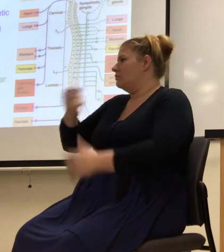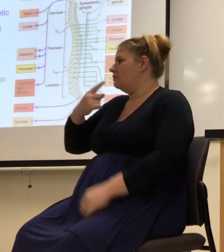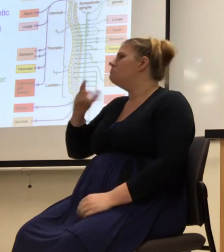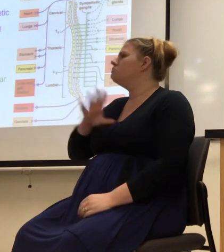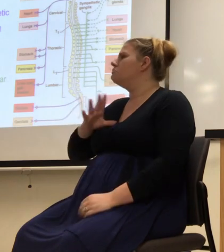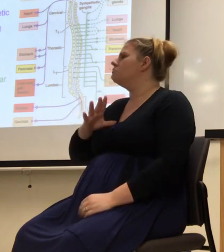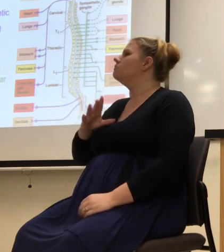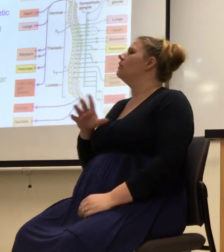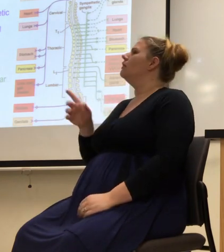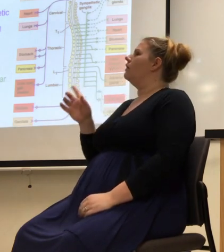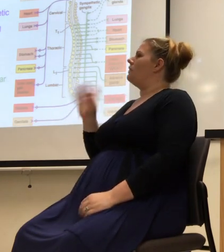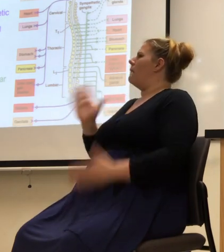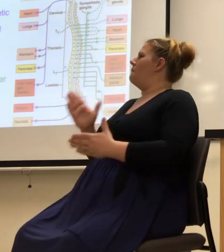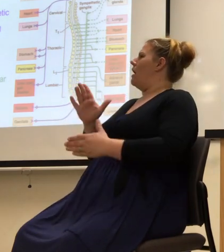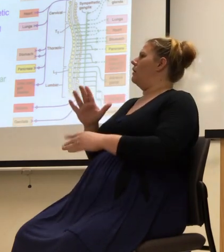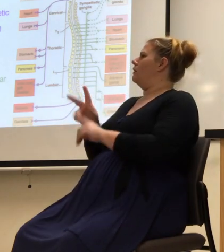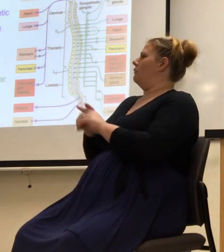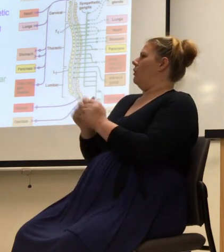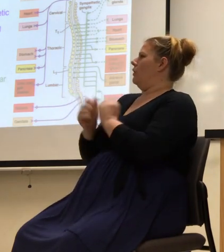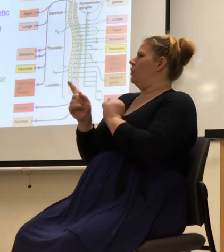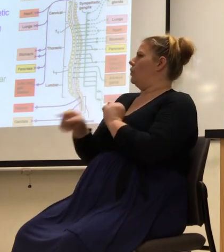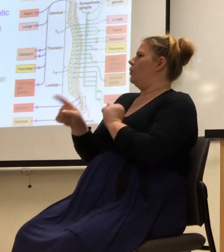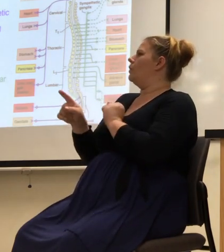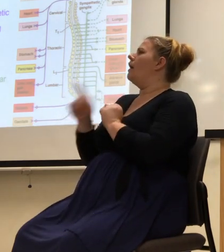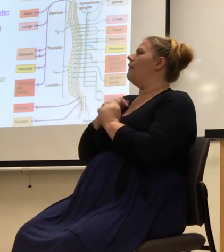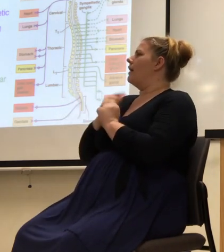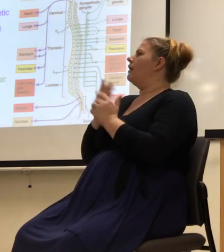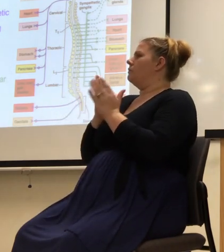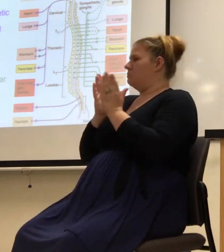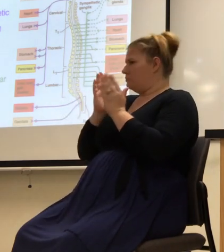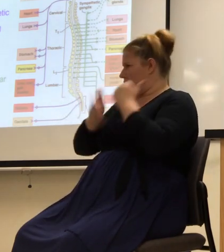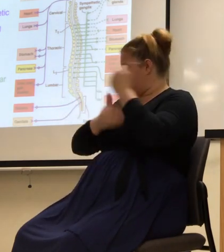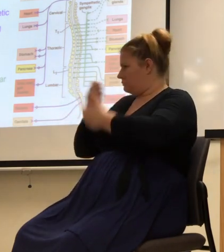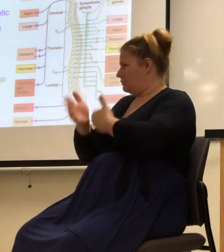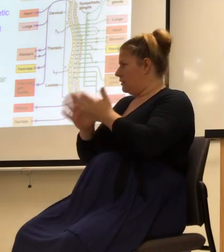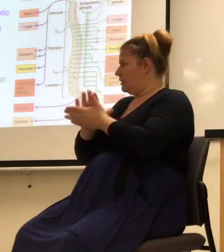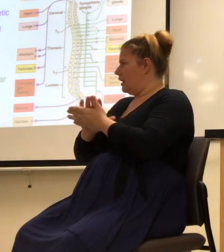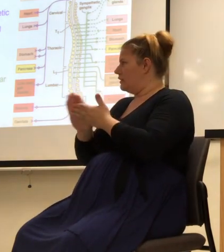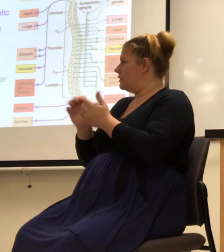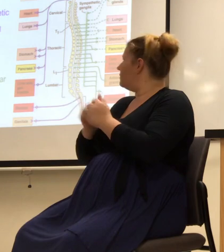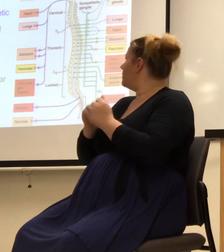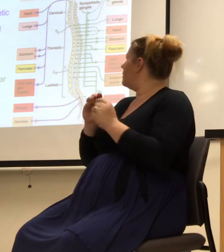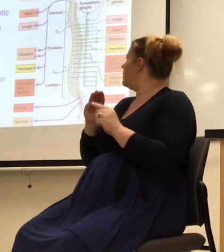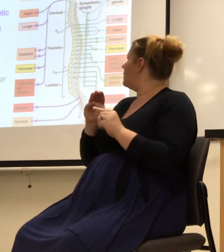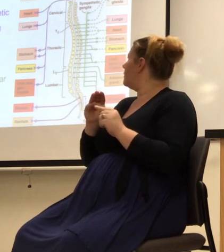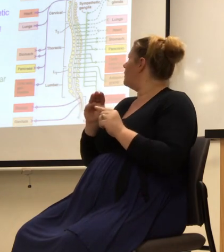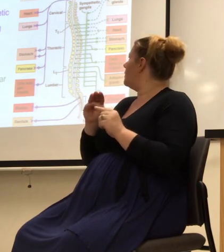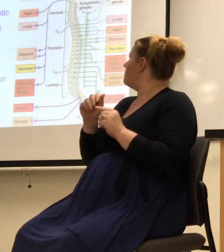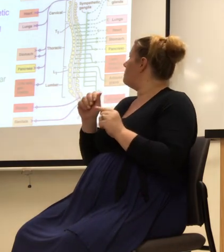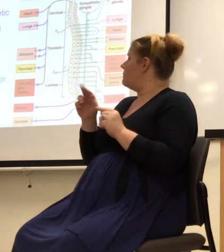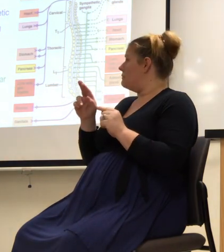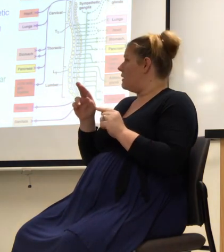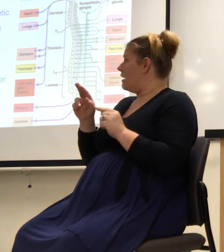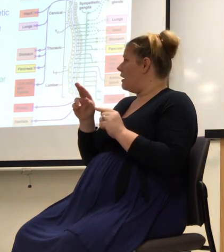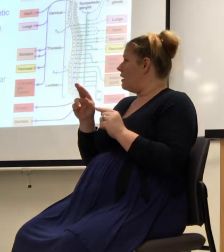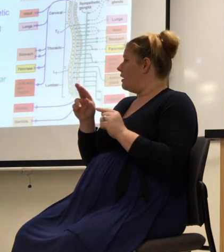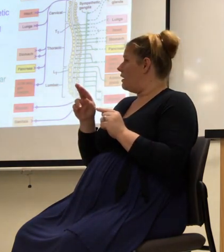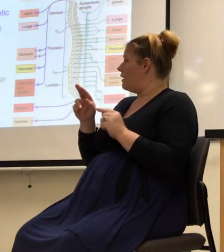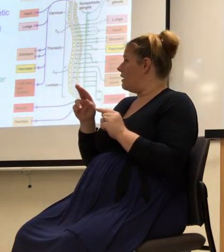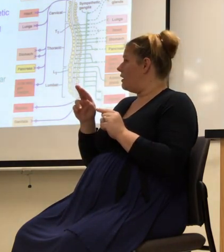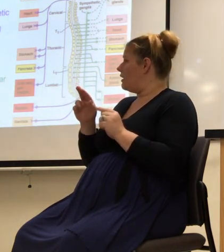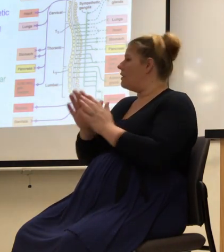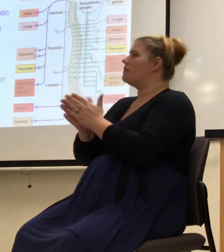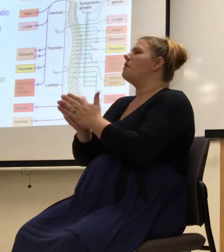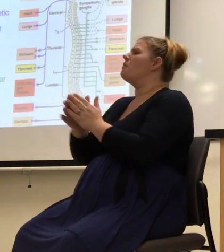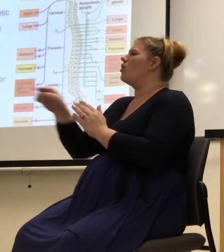they're tabled out nicely in Mariab, so if you think you might have to know that in the future, you can use Mariab as a reference for those terms.